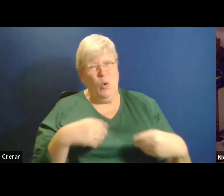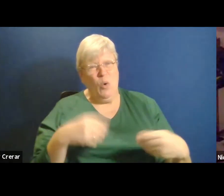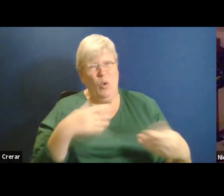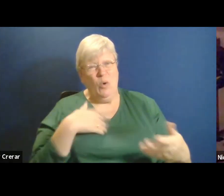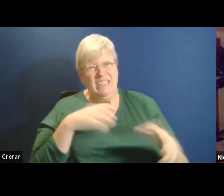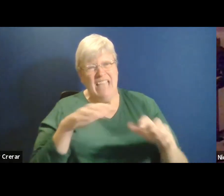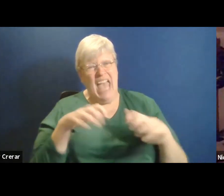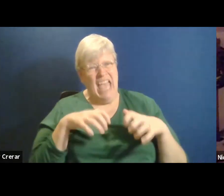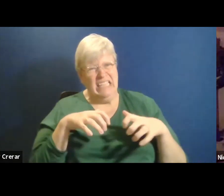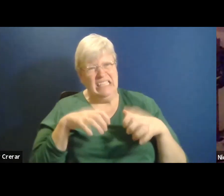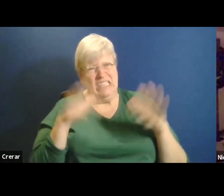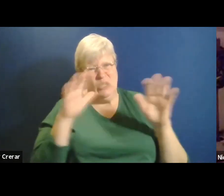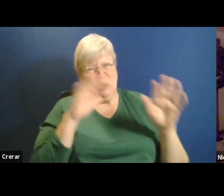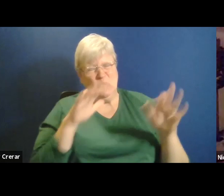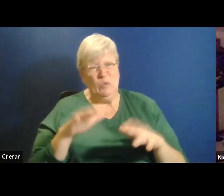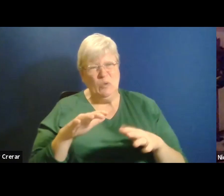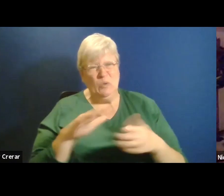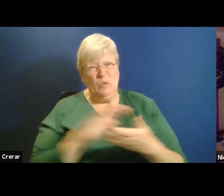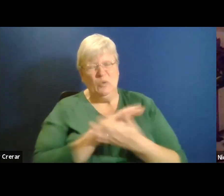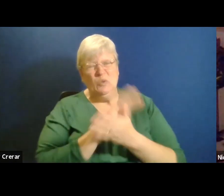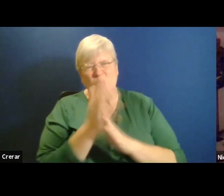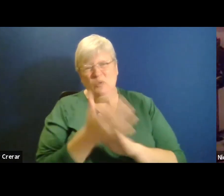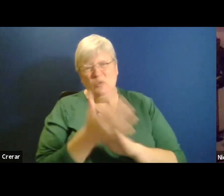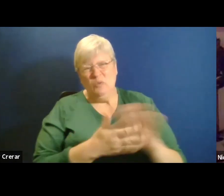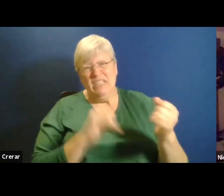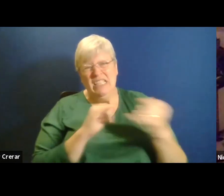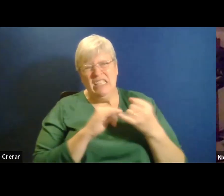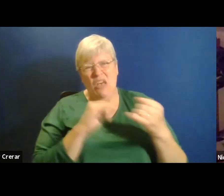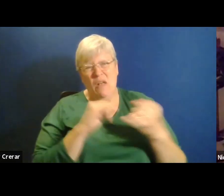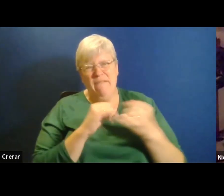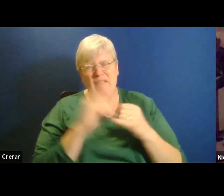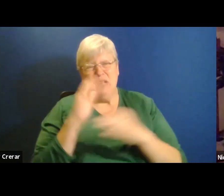snow. Bare silver birches